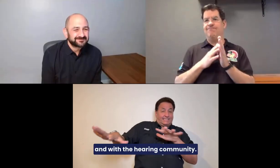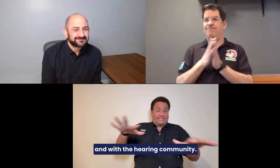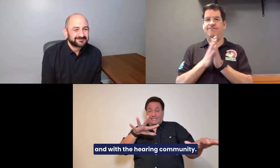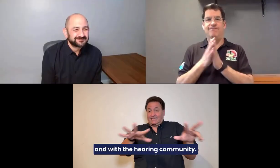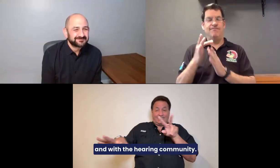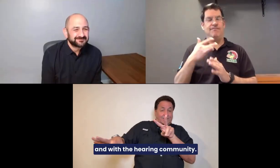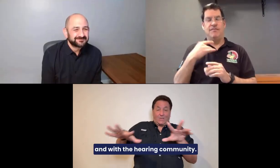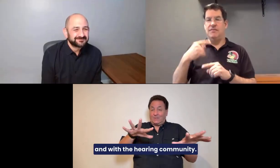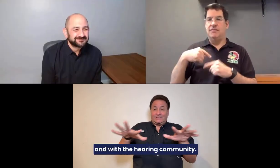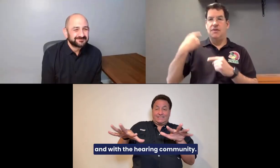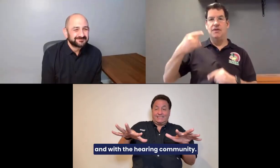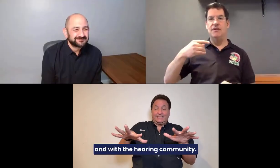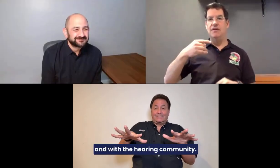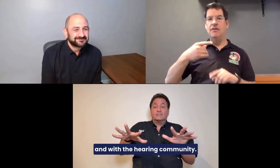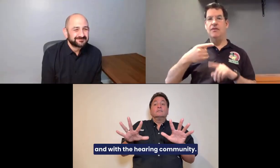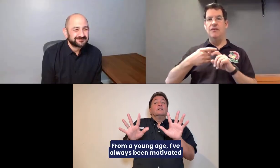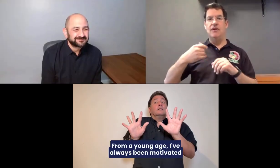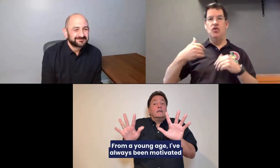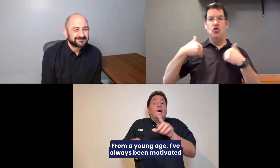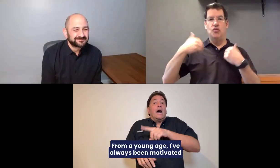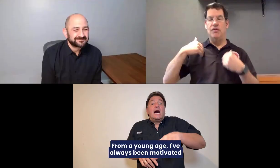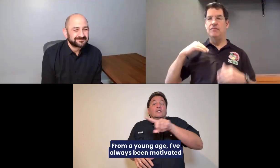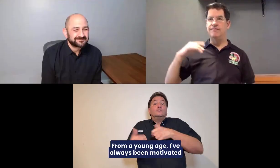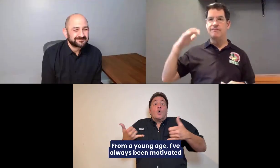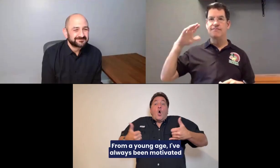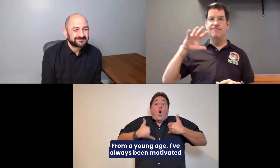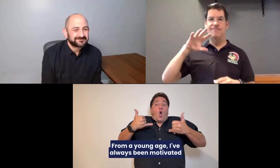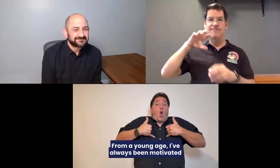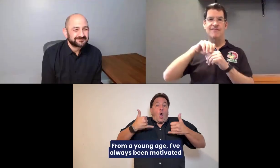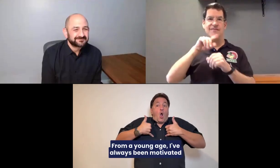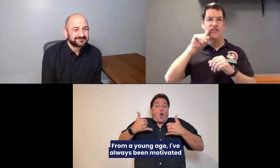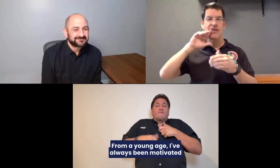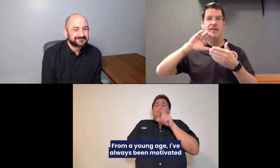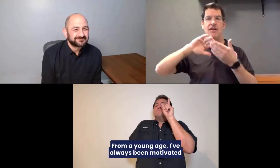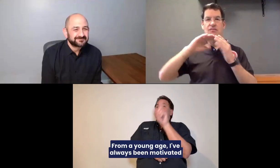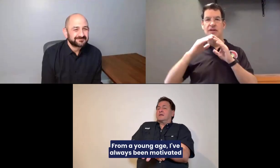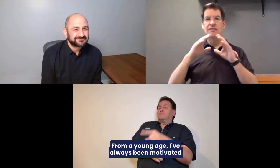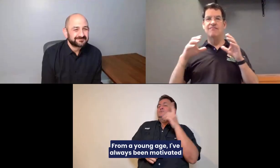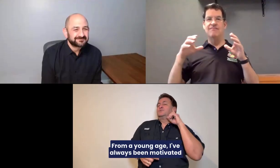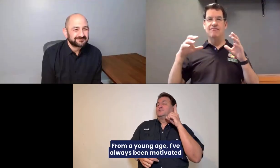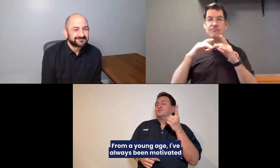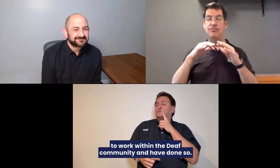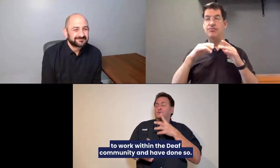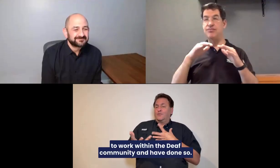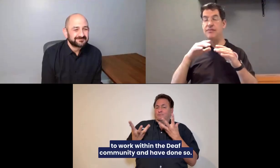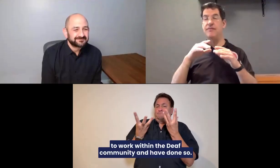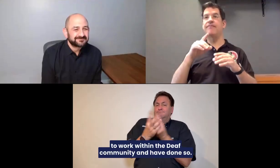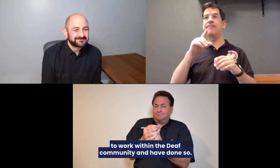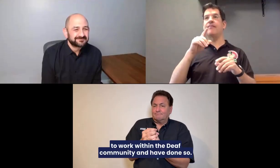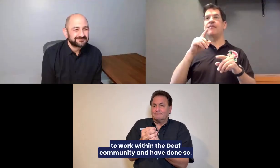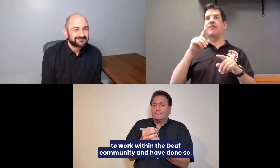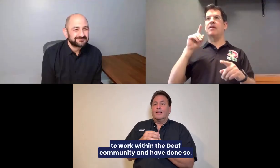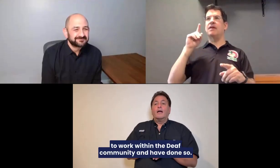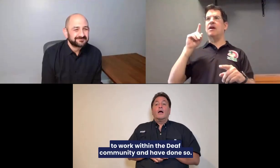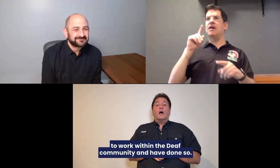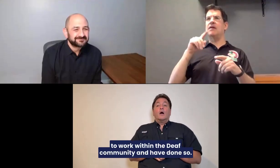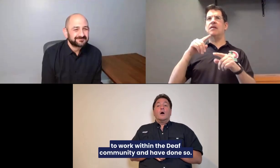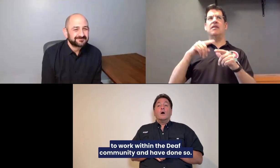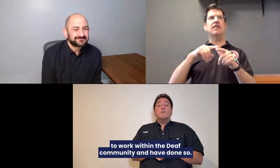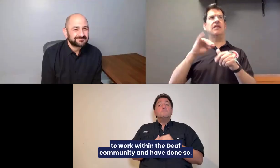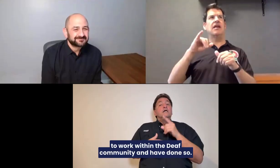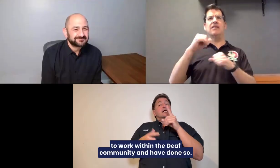with the hearing community. From a young age, I've always been motivated to work within the deaf